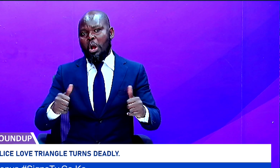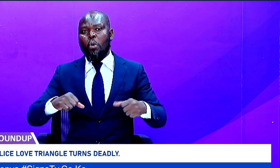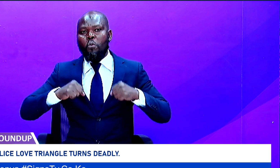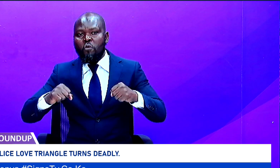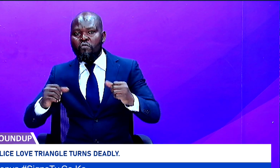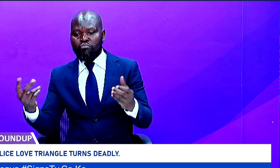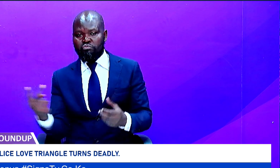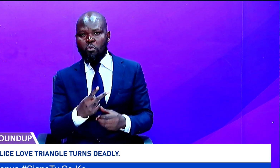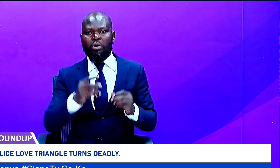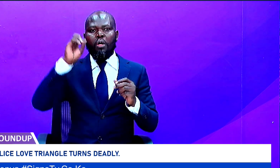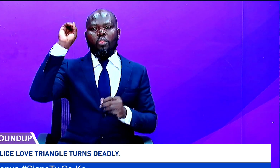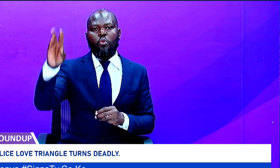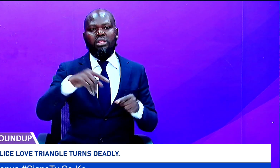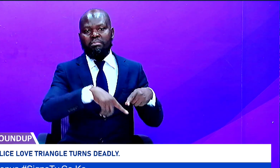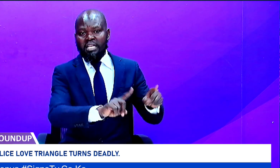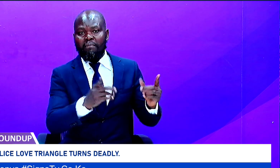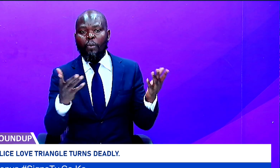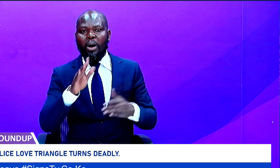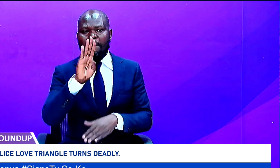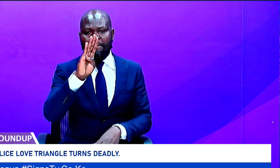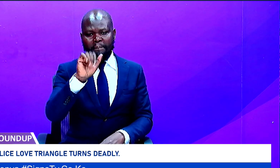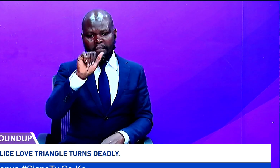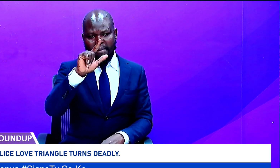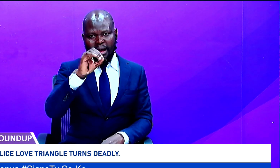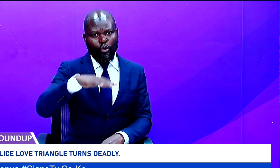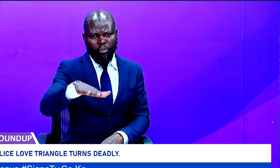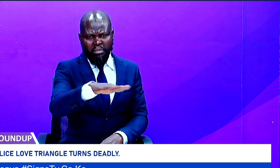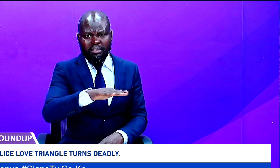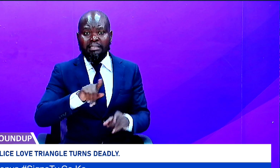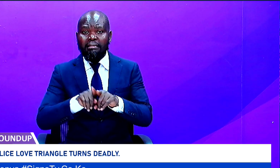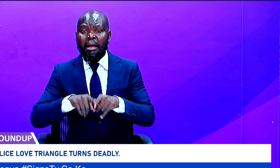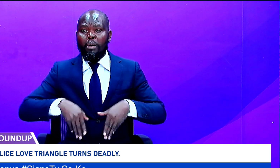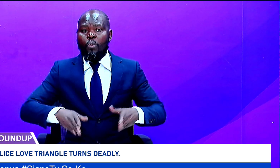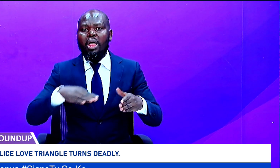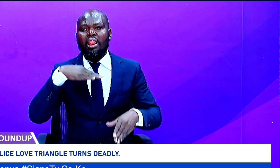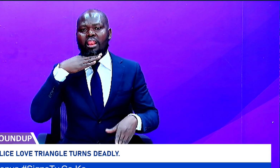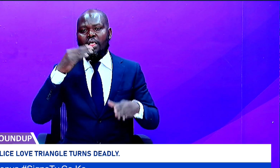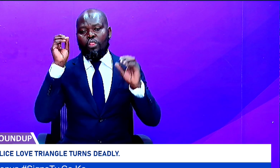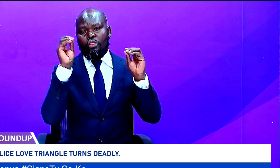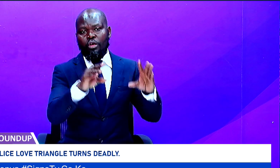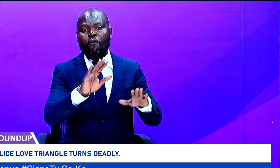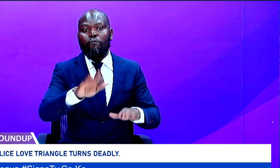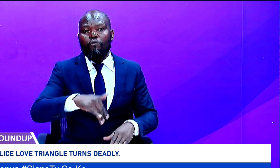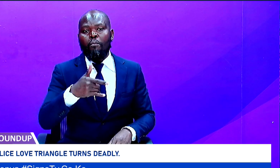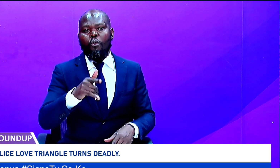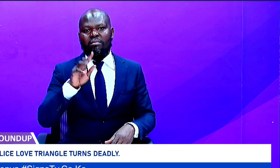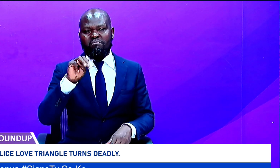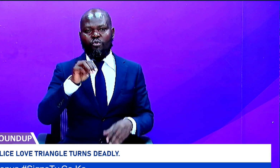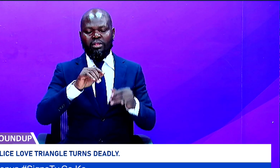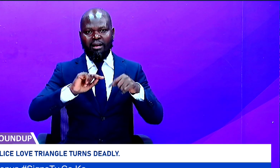junior officer and threw him off the balcony. The constable died on the spot from multiple injuries,